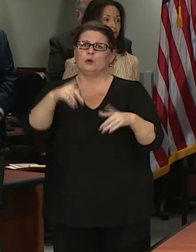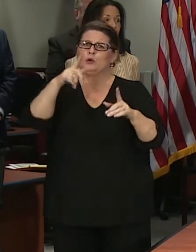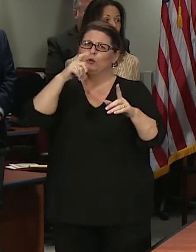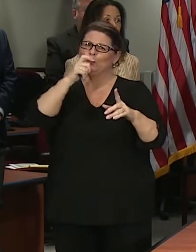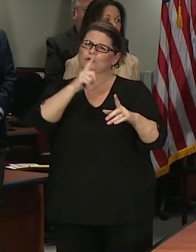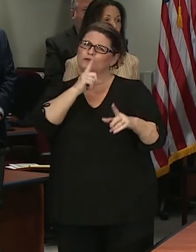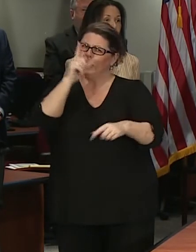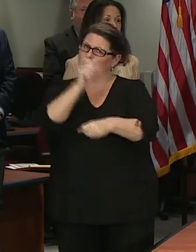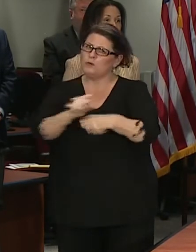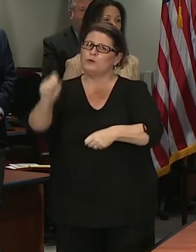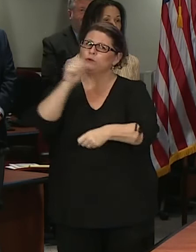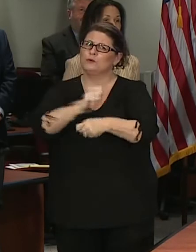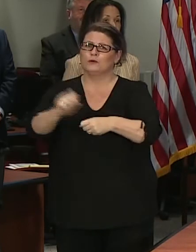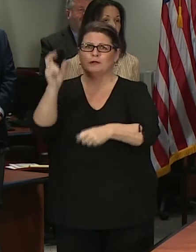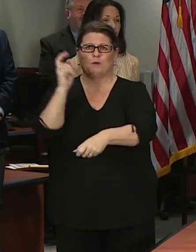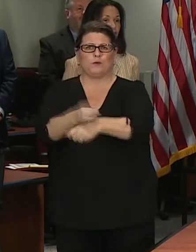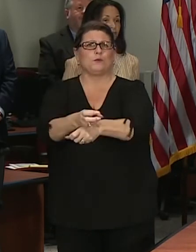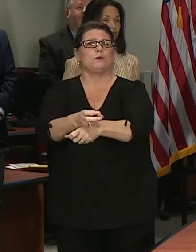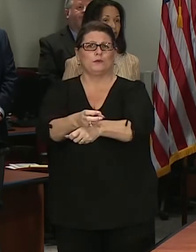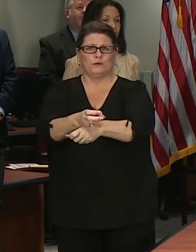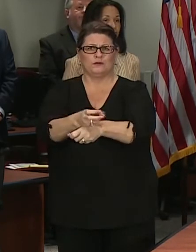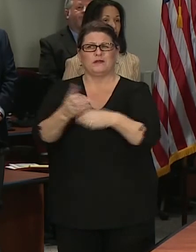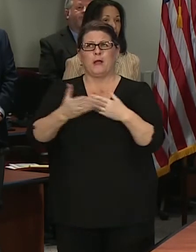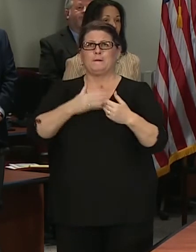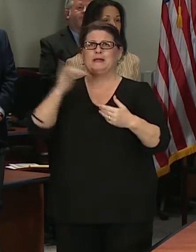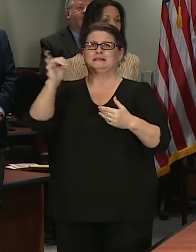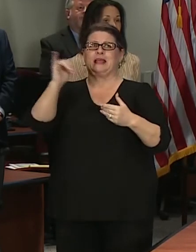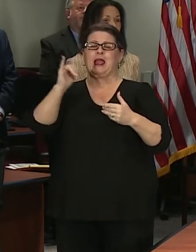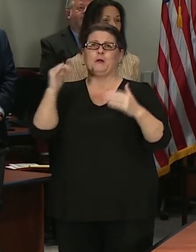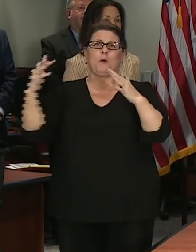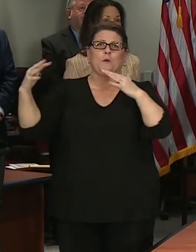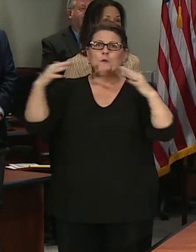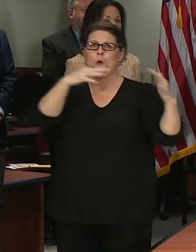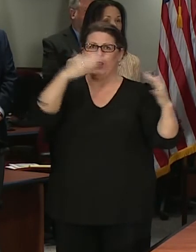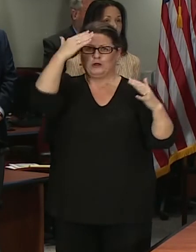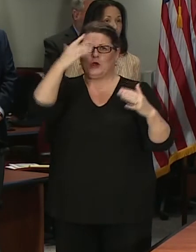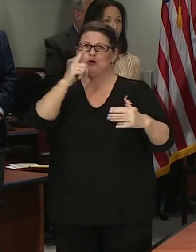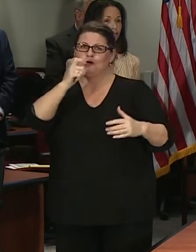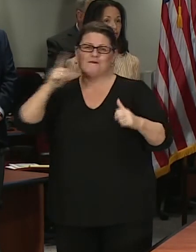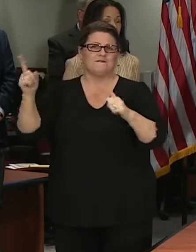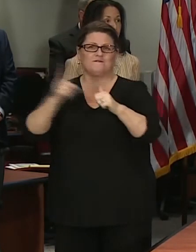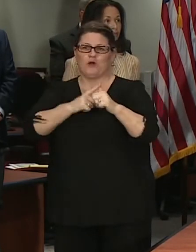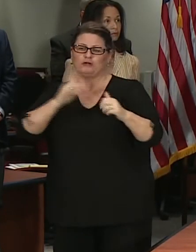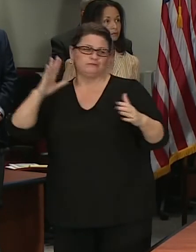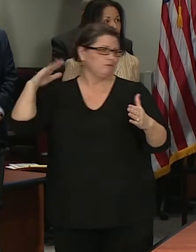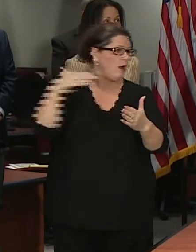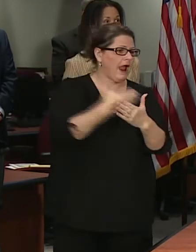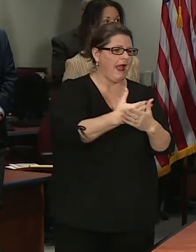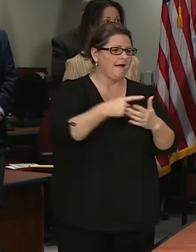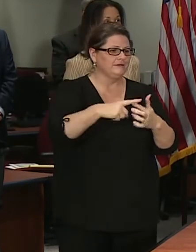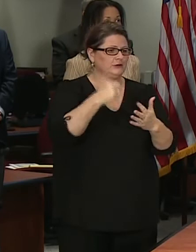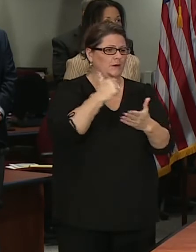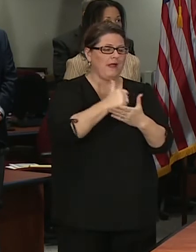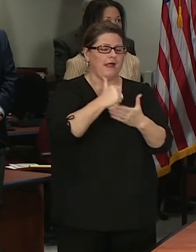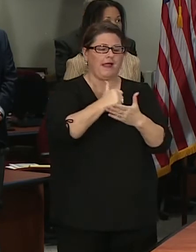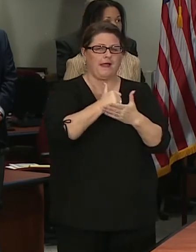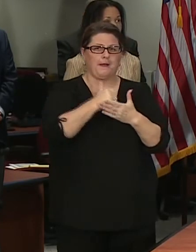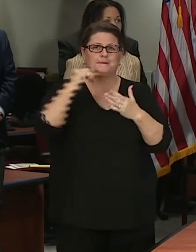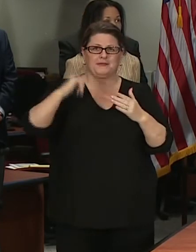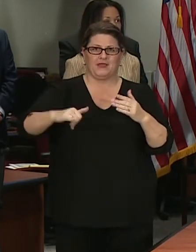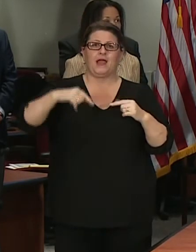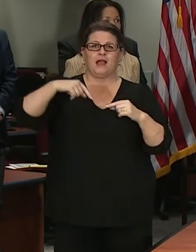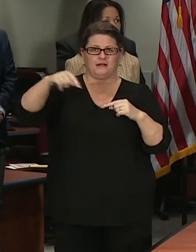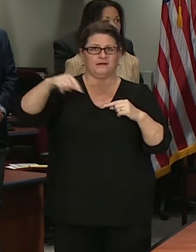line. It's much like a war. They're on the front line. Law enforcement, same goes for them.